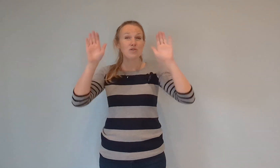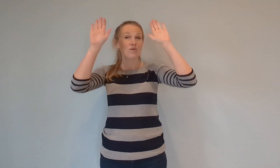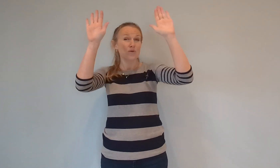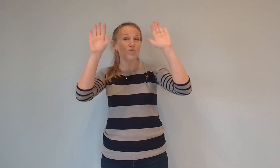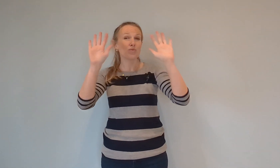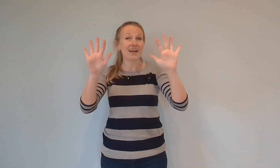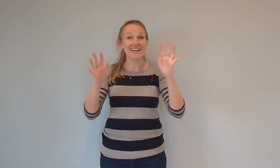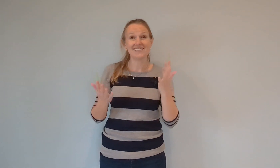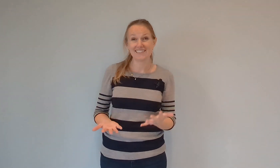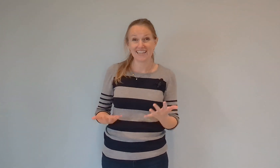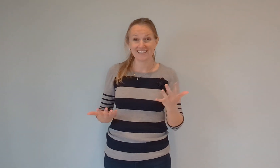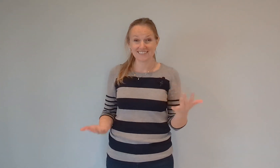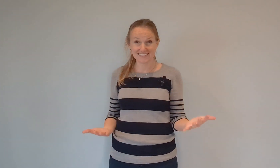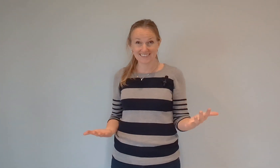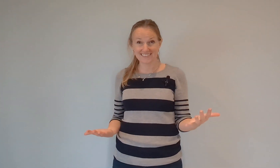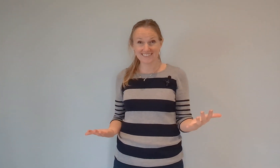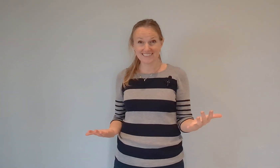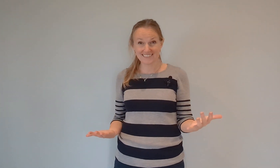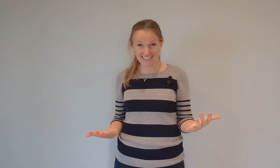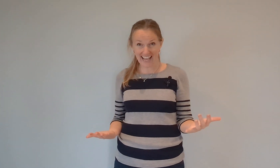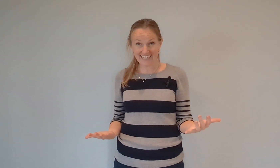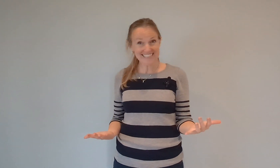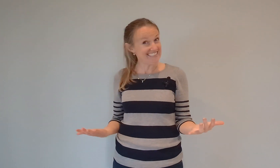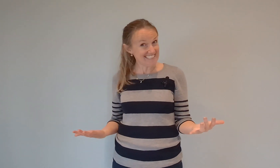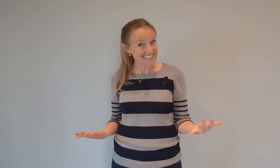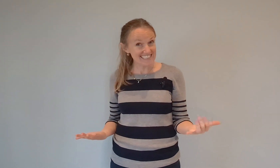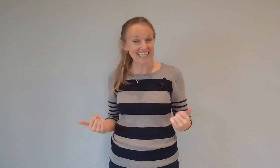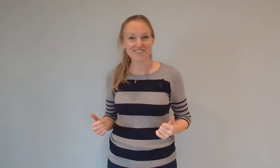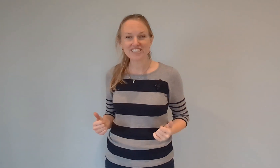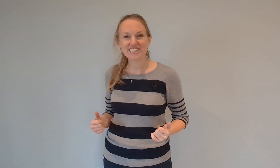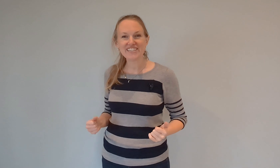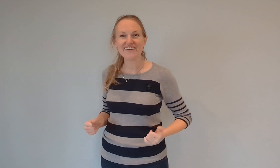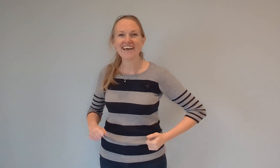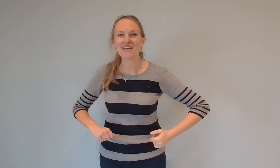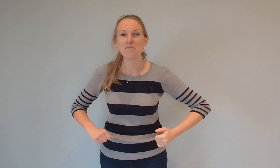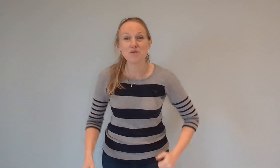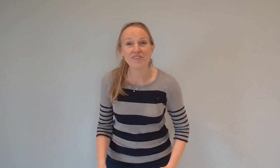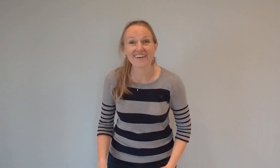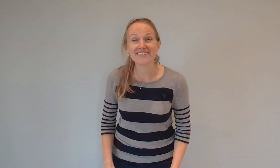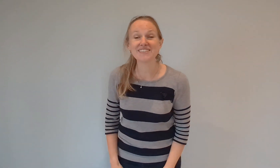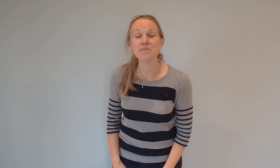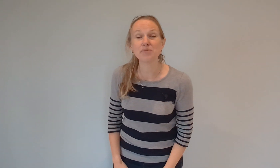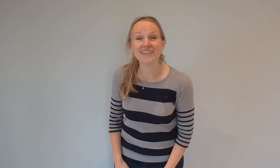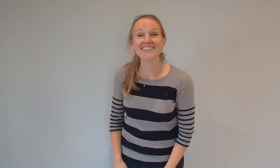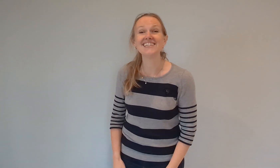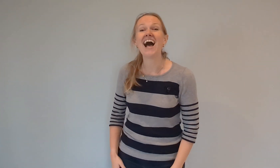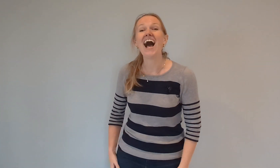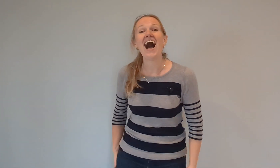do great things. Okay? That's verse 2. And then moving on to the bridge.